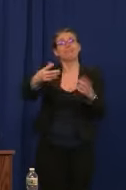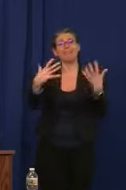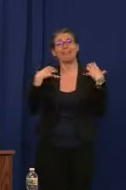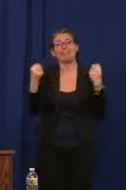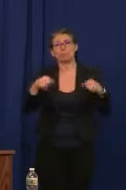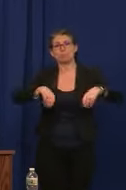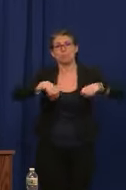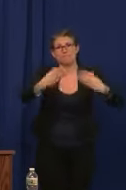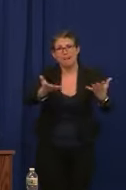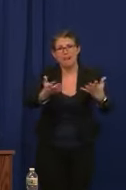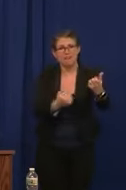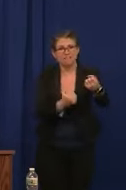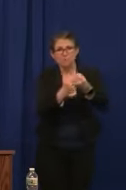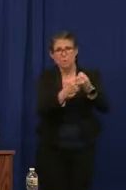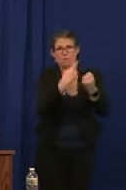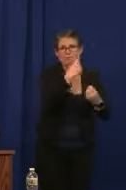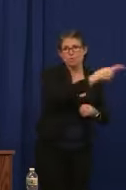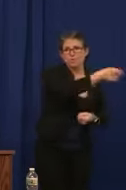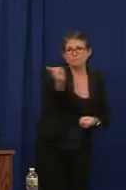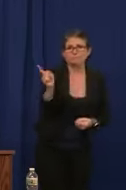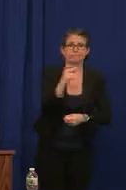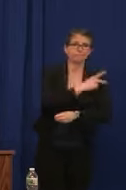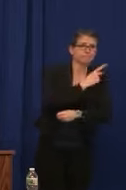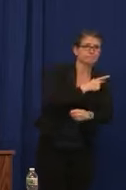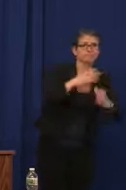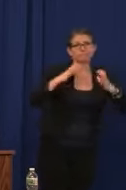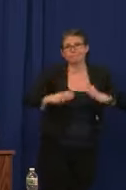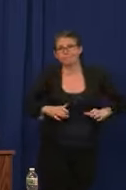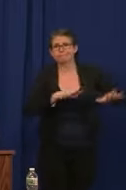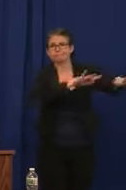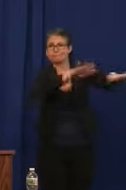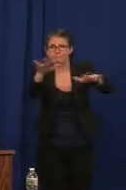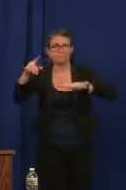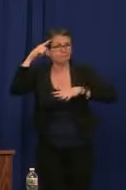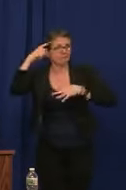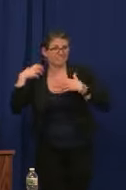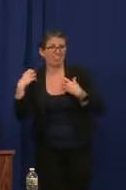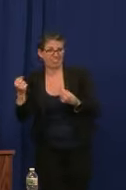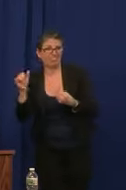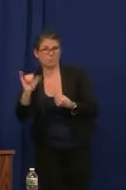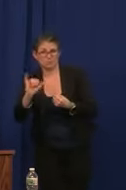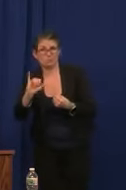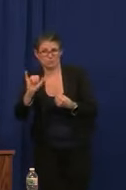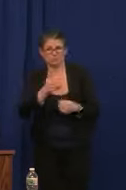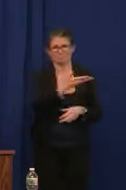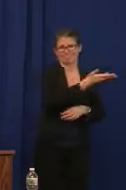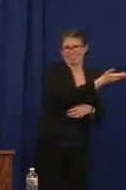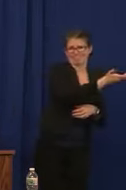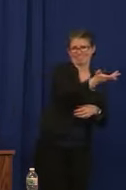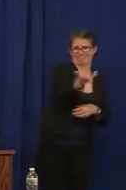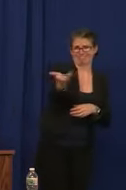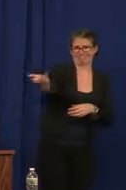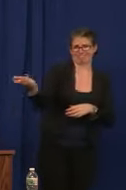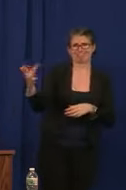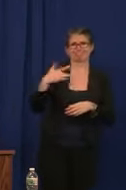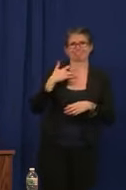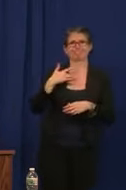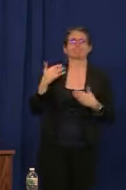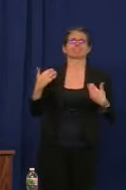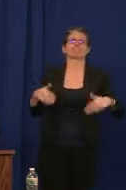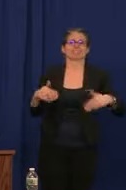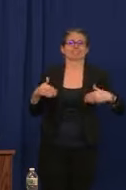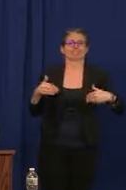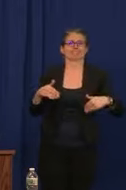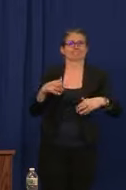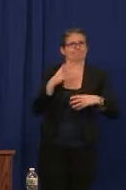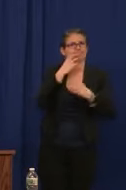of their mental and physical health. Healthcare providers are no different. These are difficult times, and it's just as important for healthcare providers